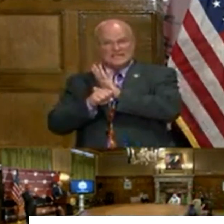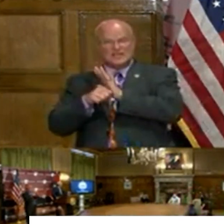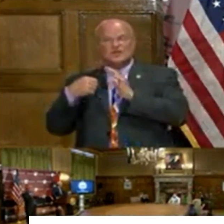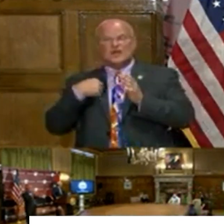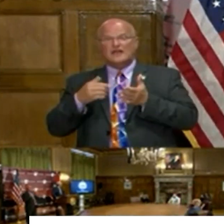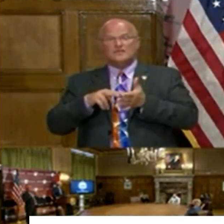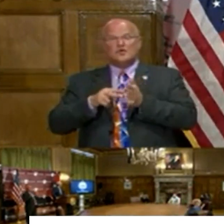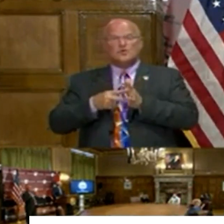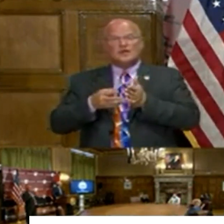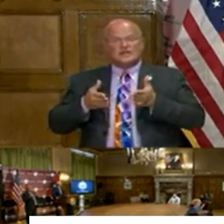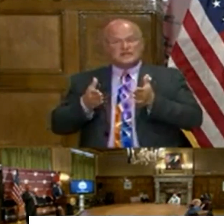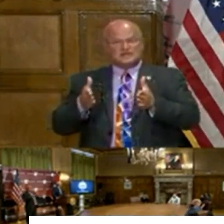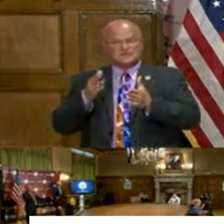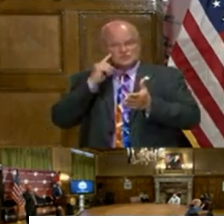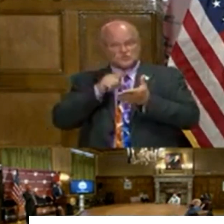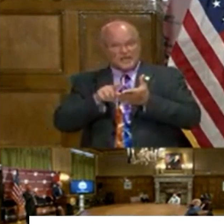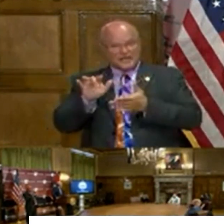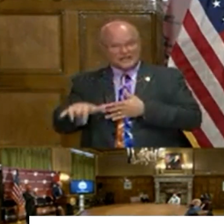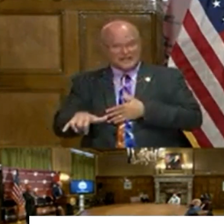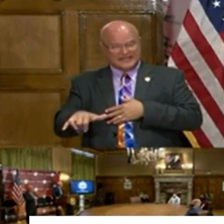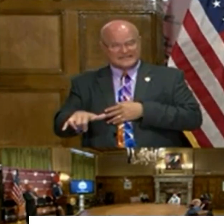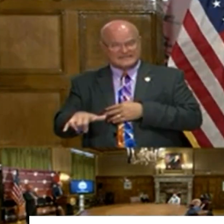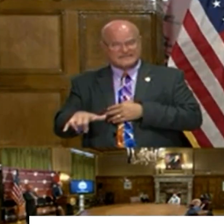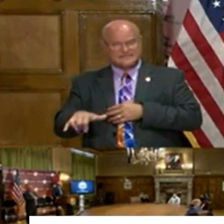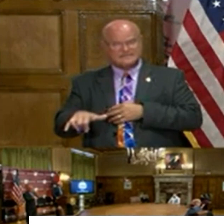we have a means of tracking that?